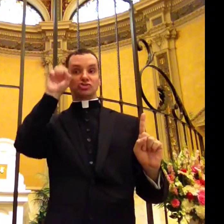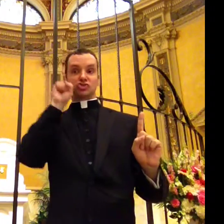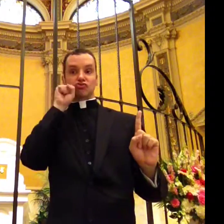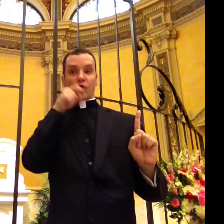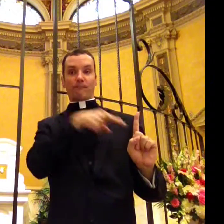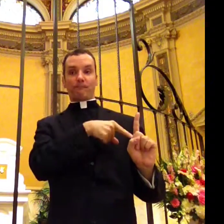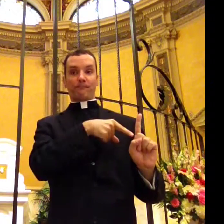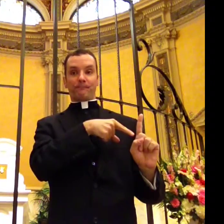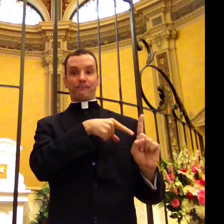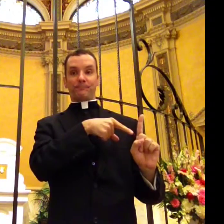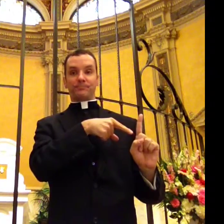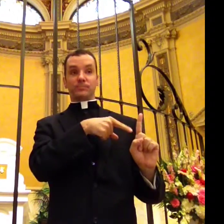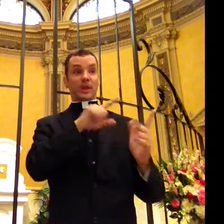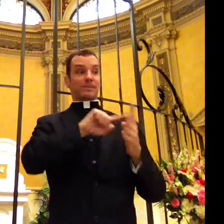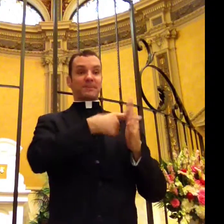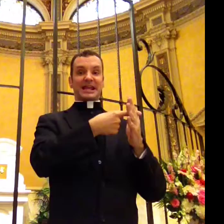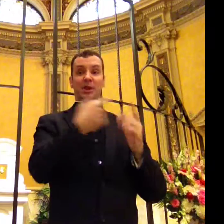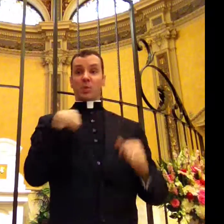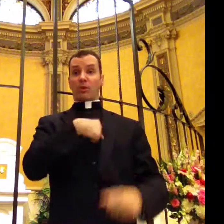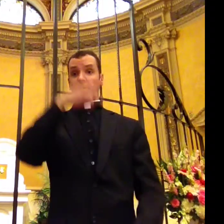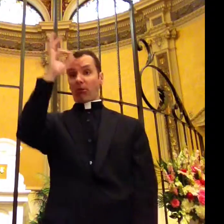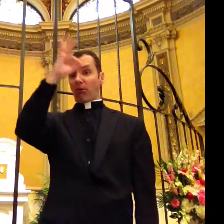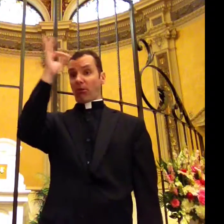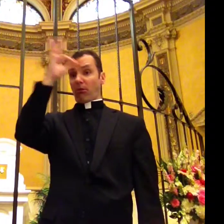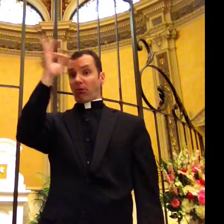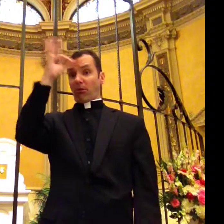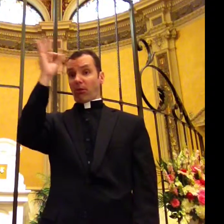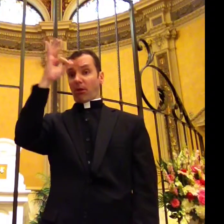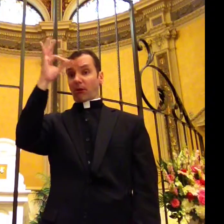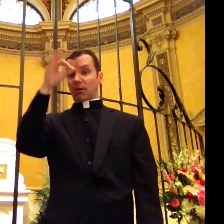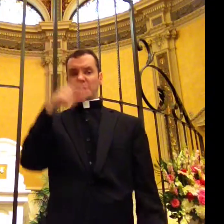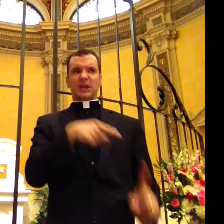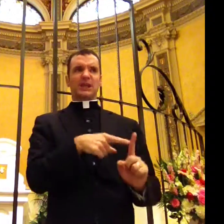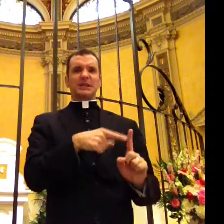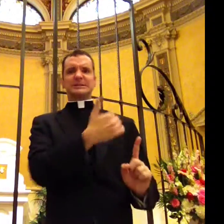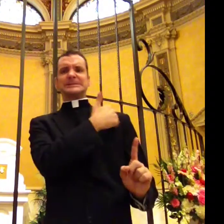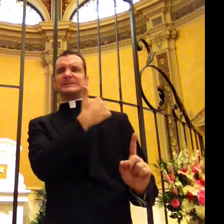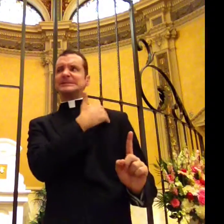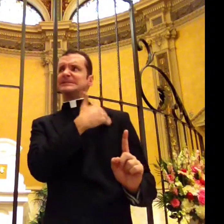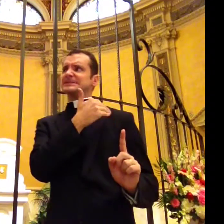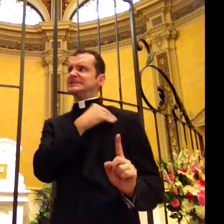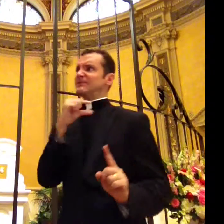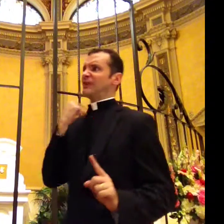person who had Usher's syndrome. And at the beginning of the week we were unaware of that,